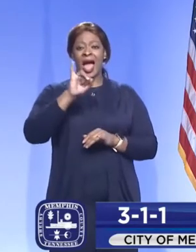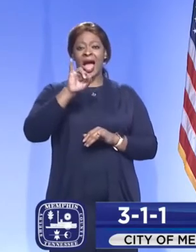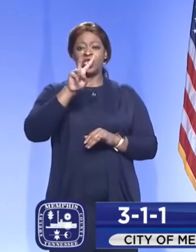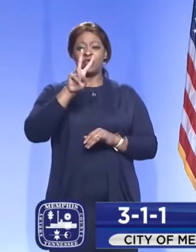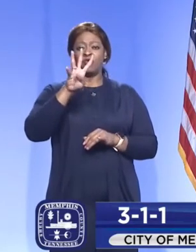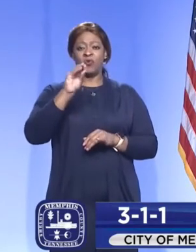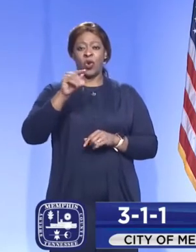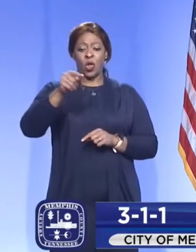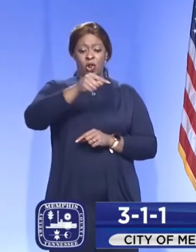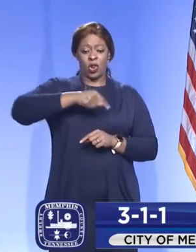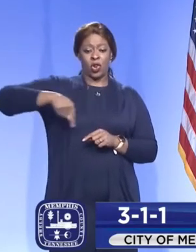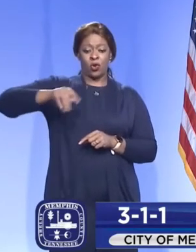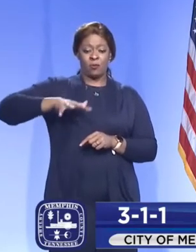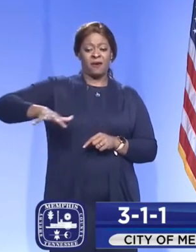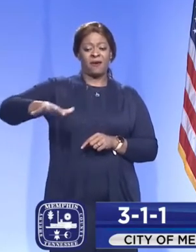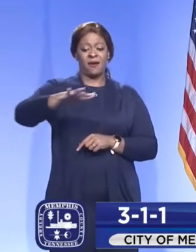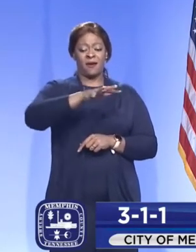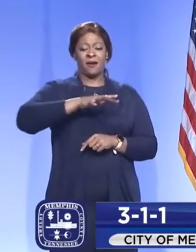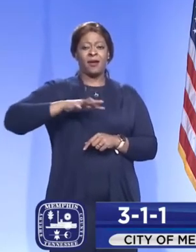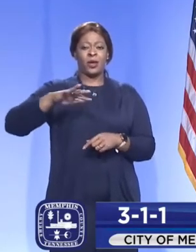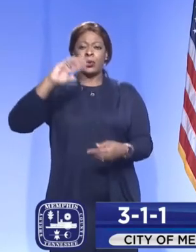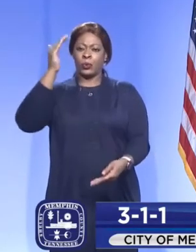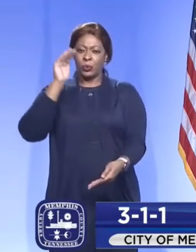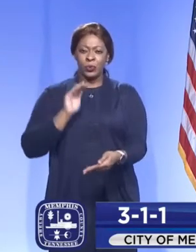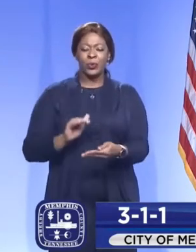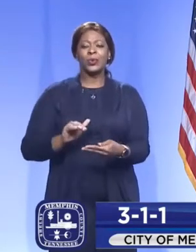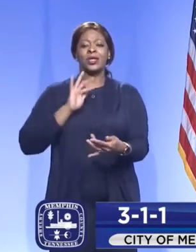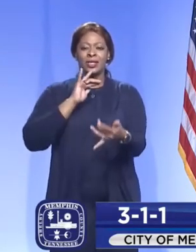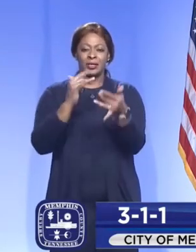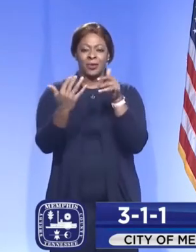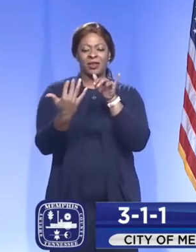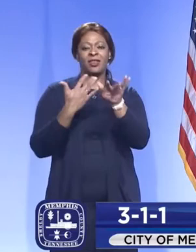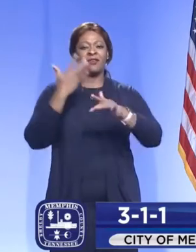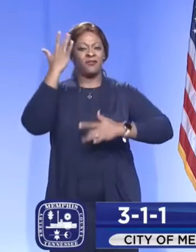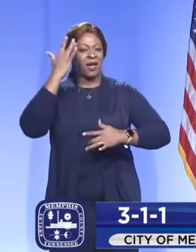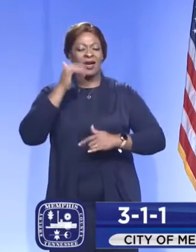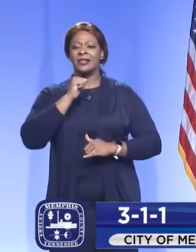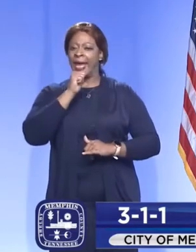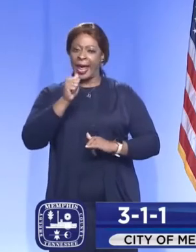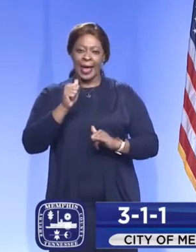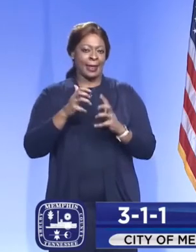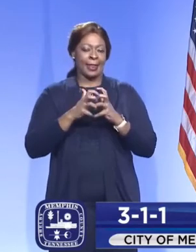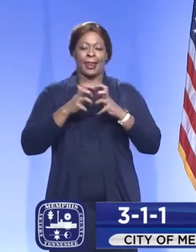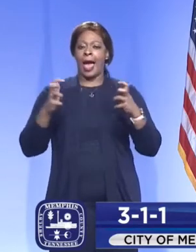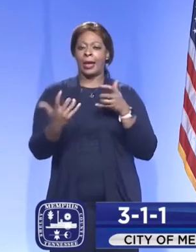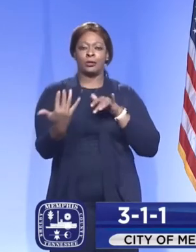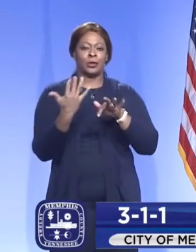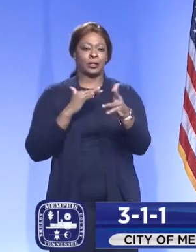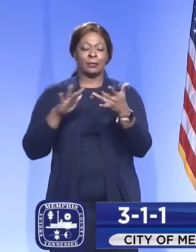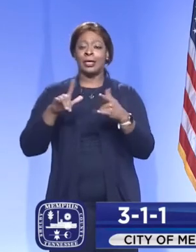that, as far as for surveillance purposes, we can detect where in the